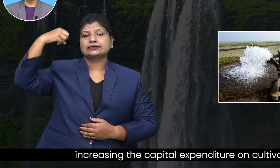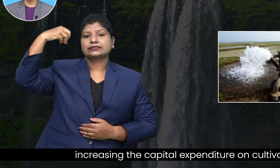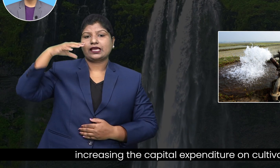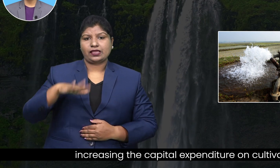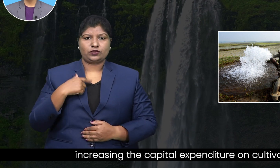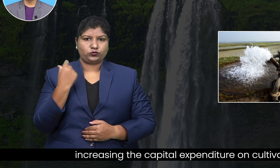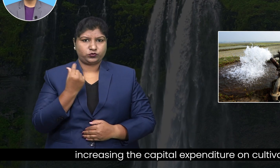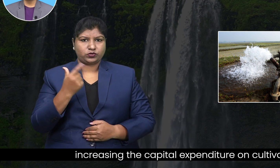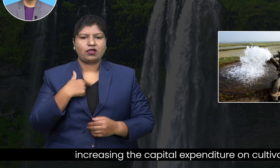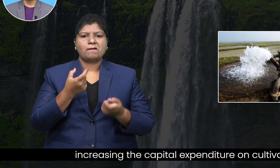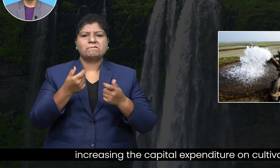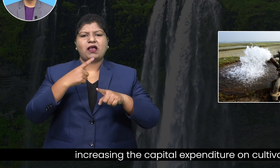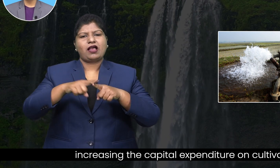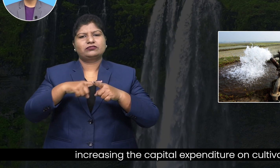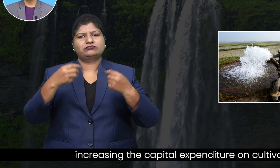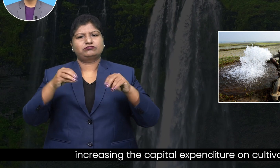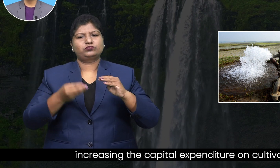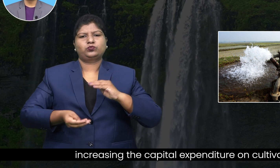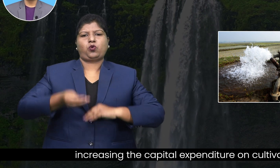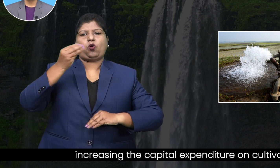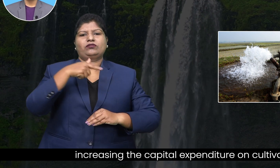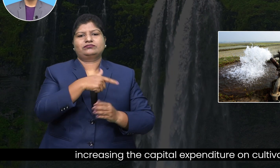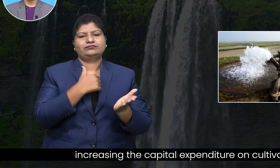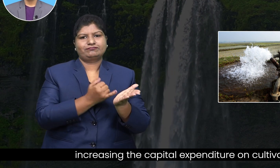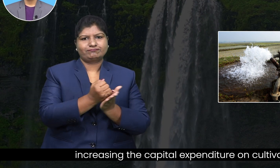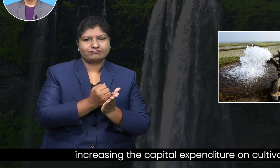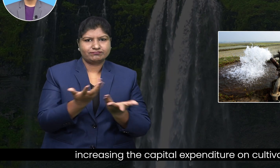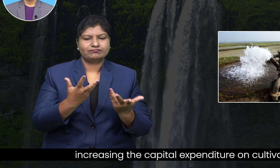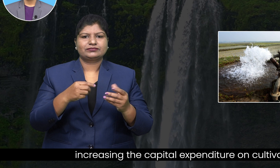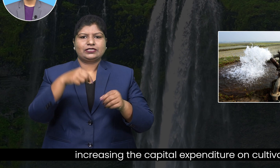the capital expenditure on cultivation.